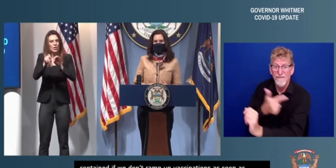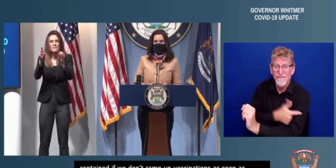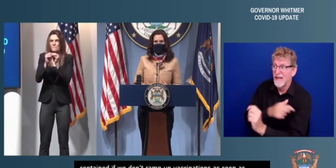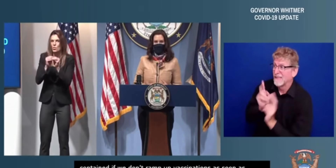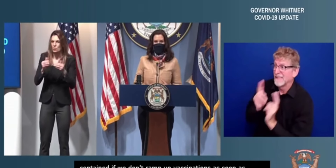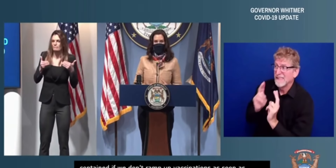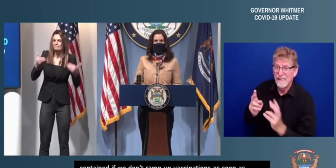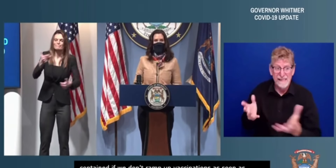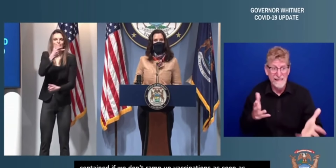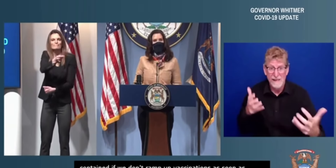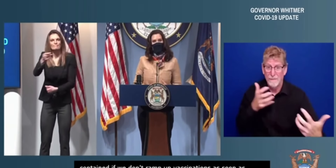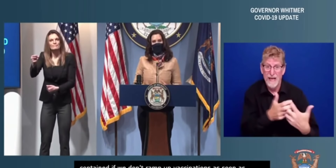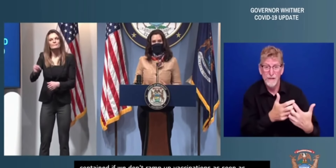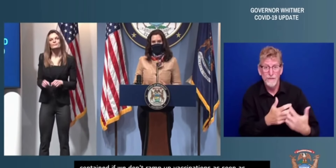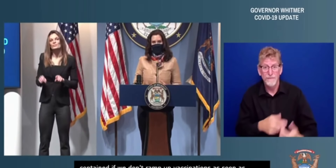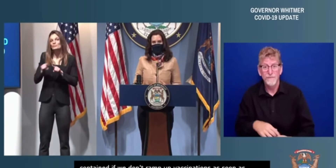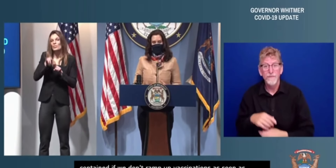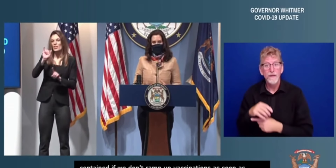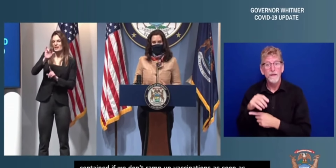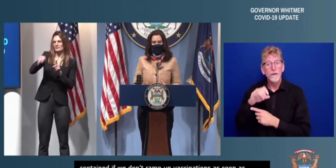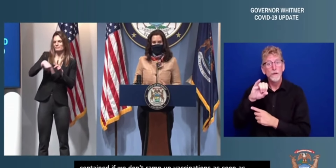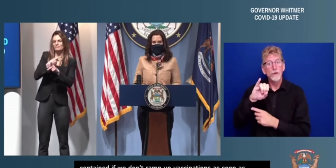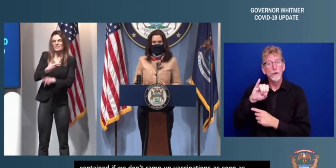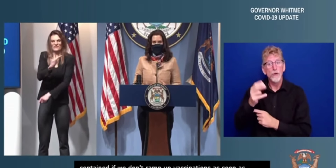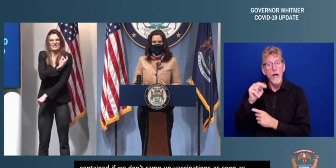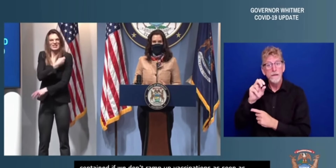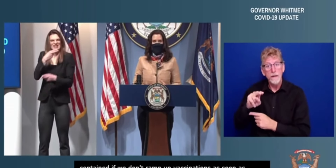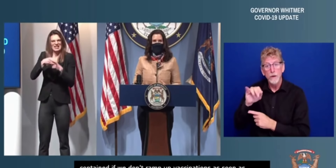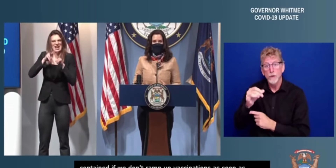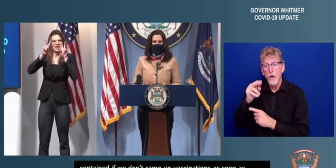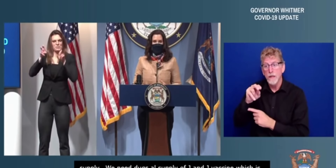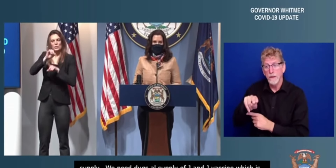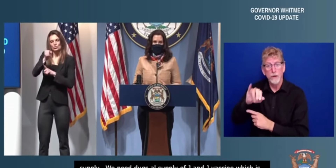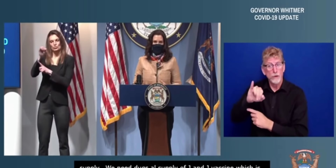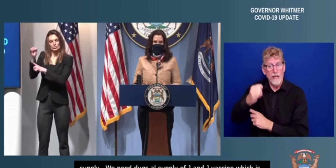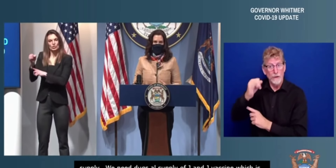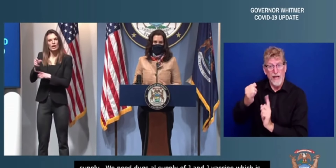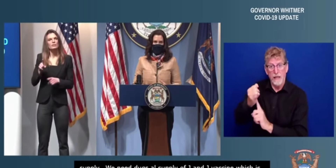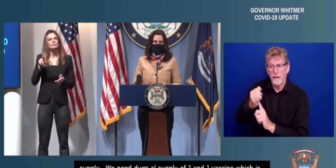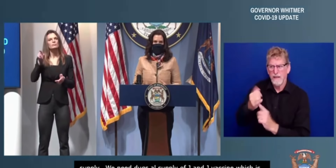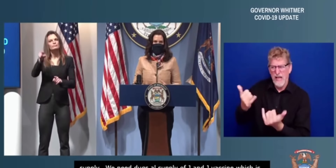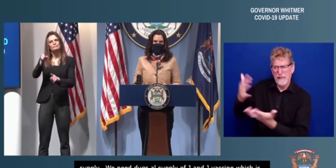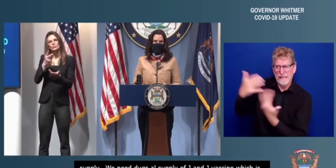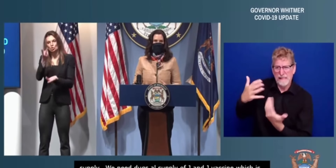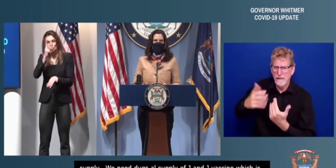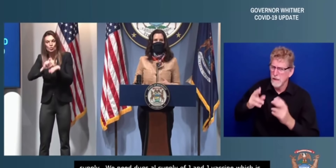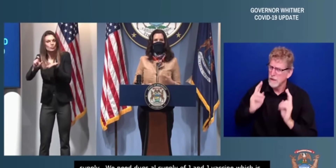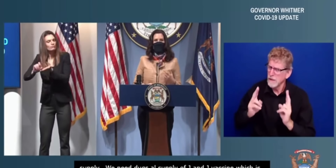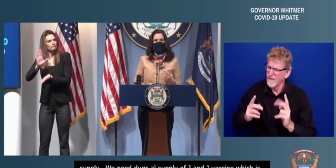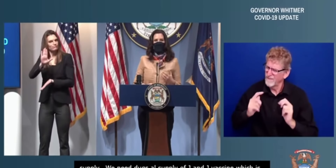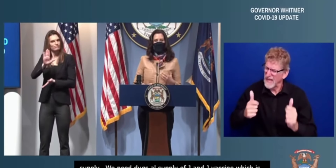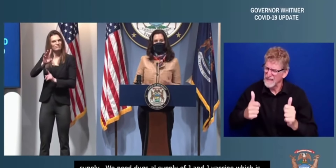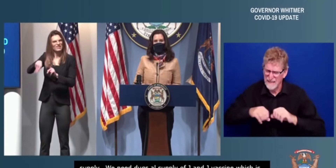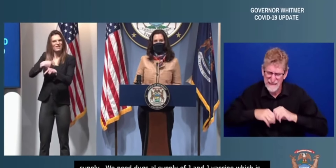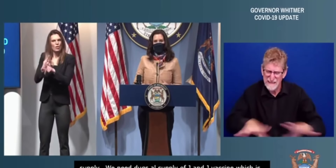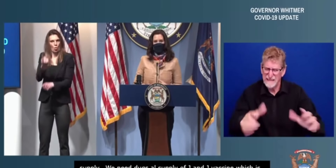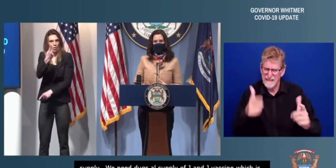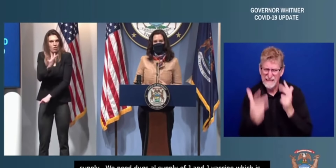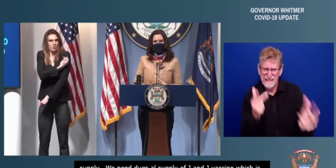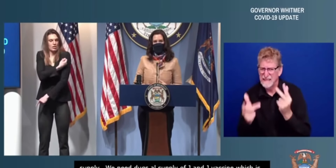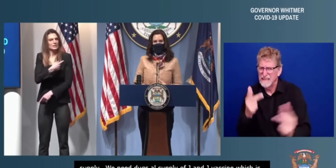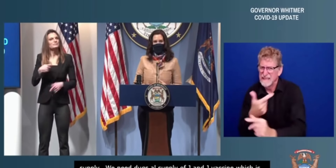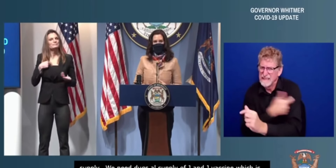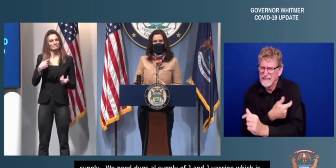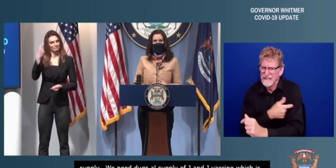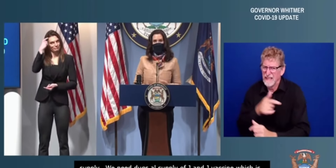is vital to our strategy of rapidly distributing vaccines and slowing the rise of spread. From public